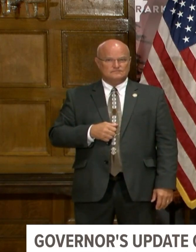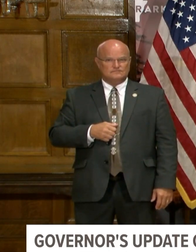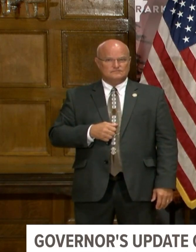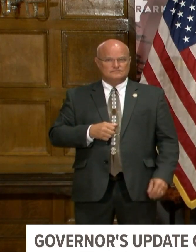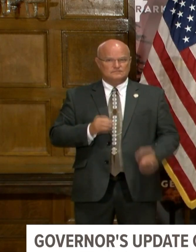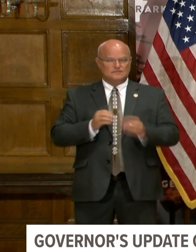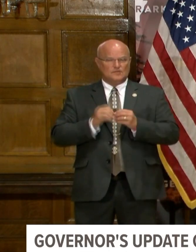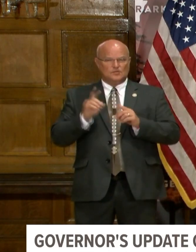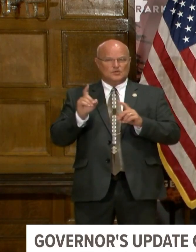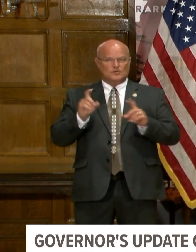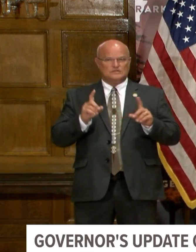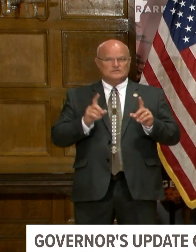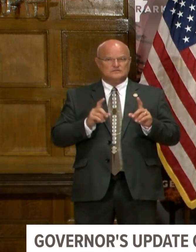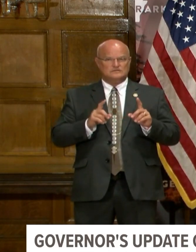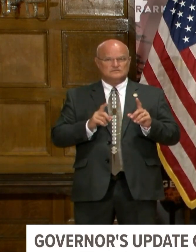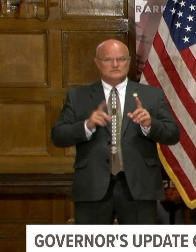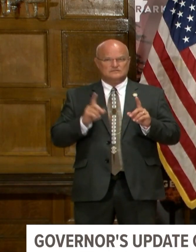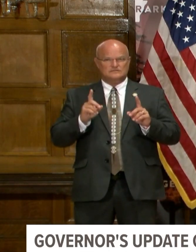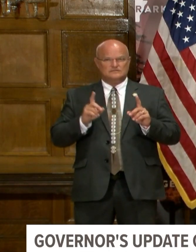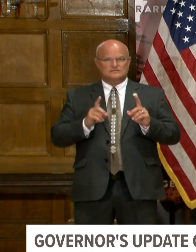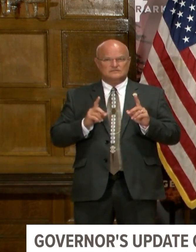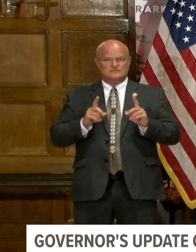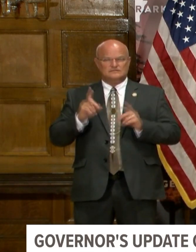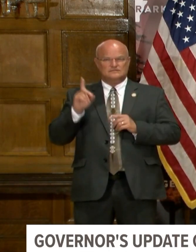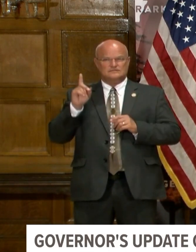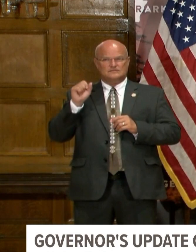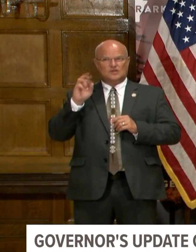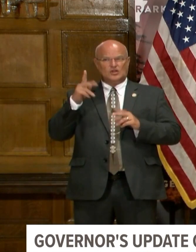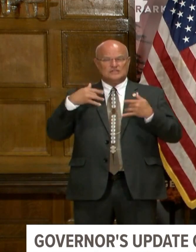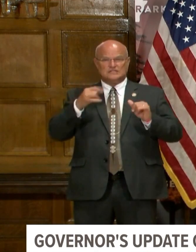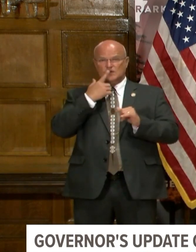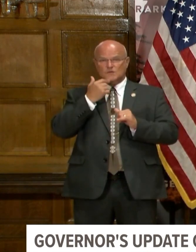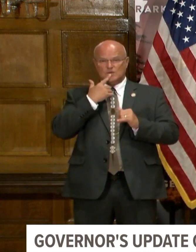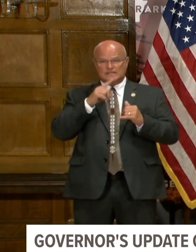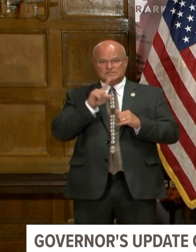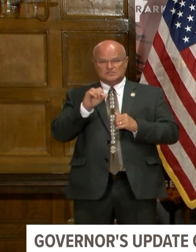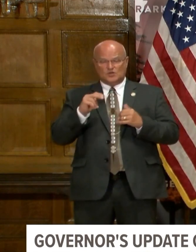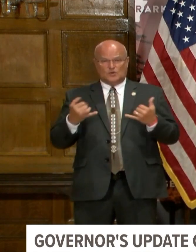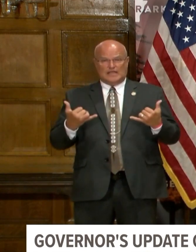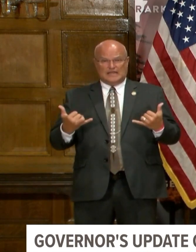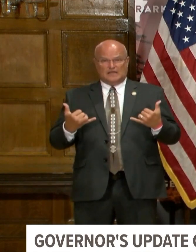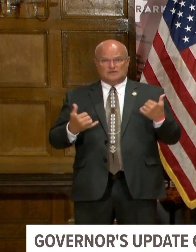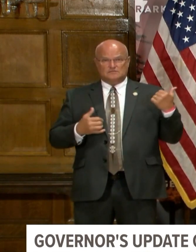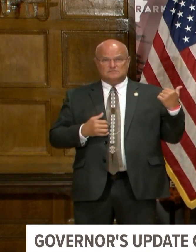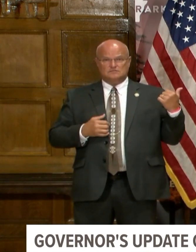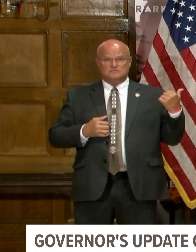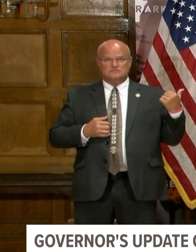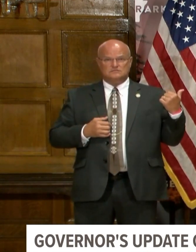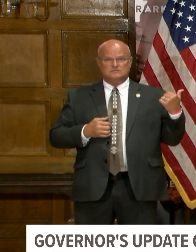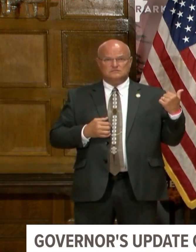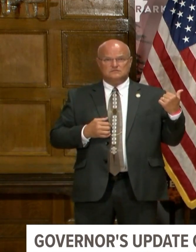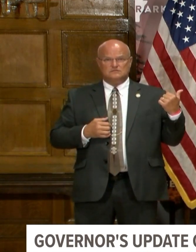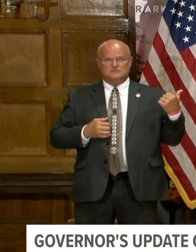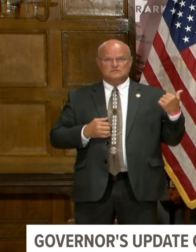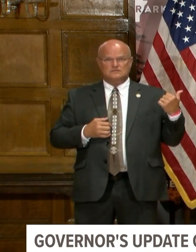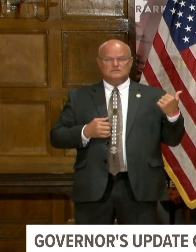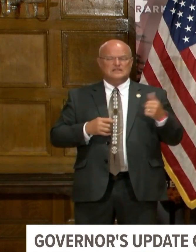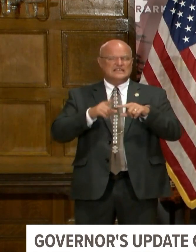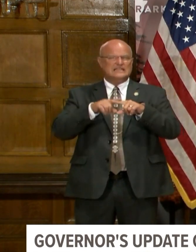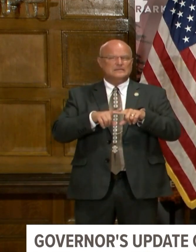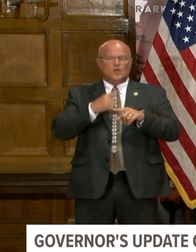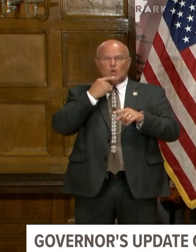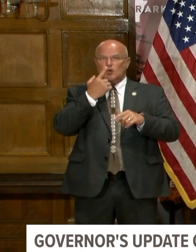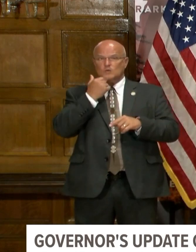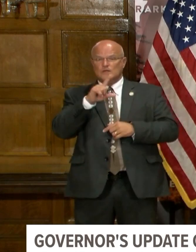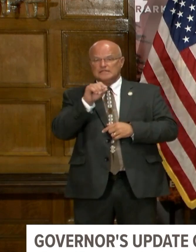Is there any other question? And does that mean that is Arkansas still in the red zone at this point? Well, it depends on